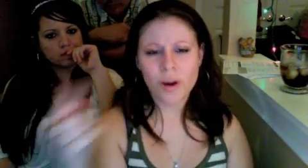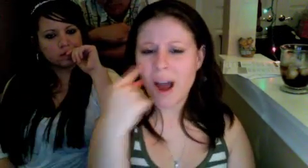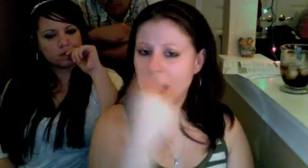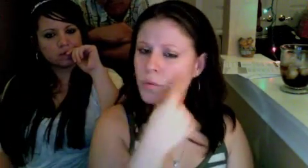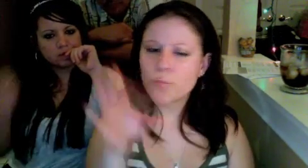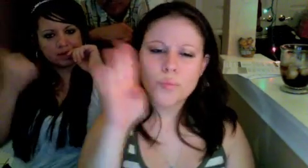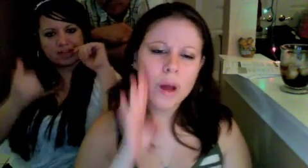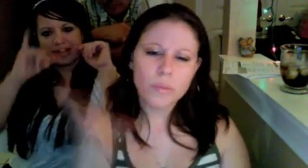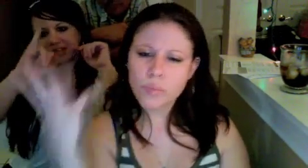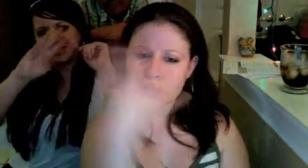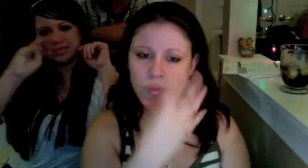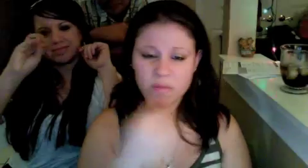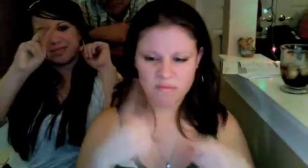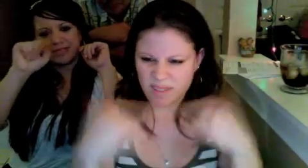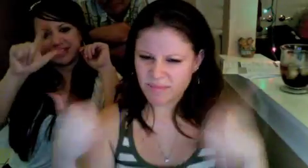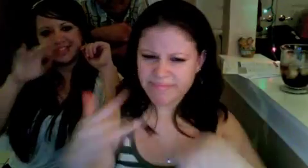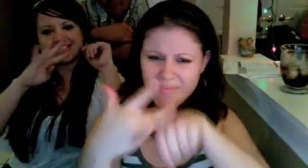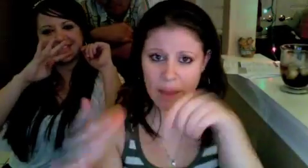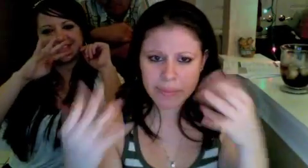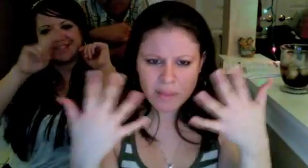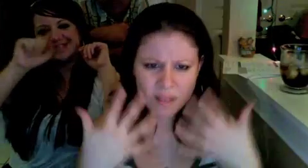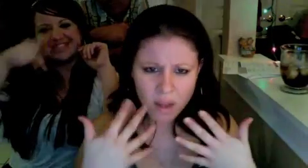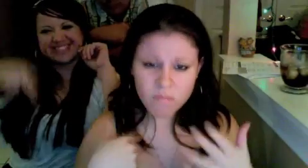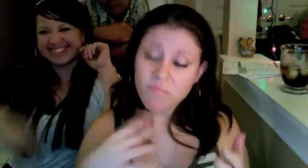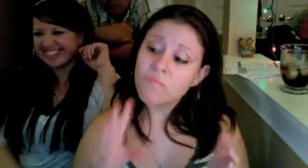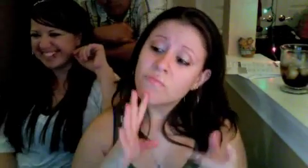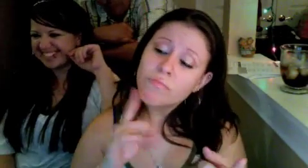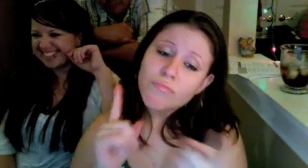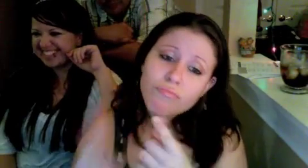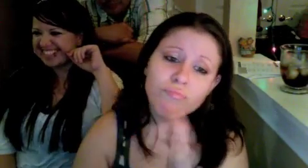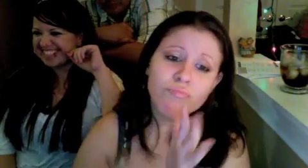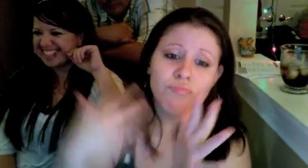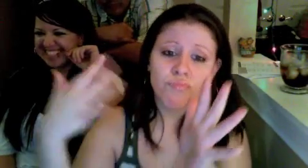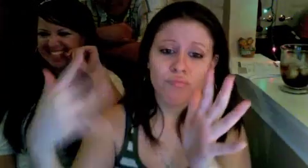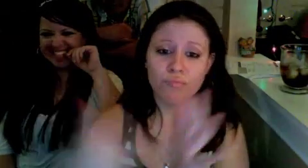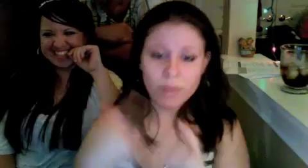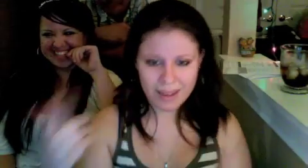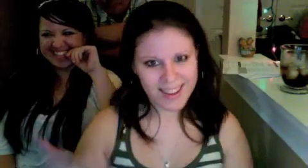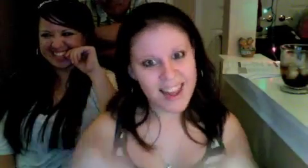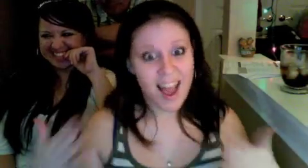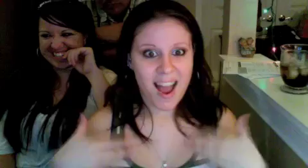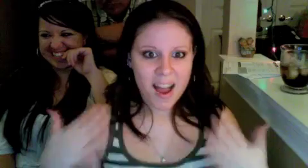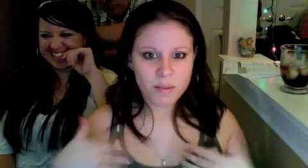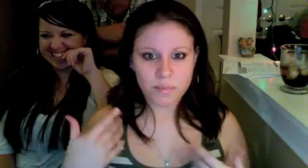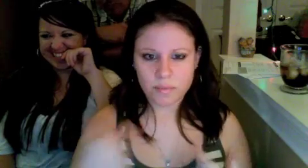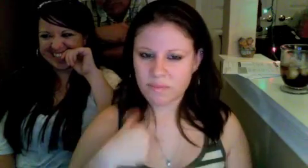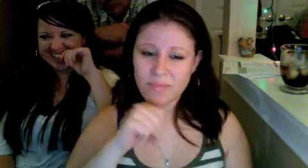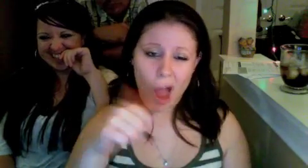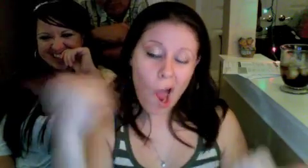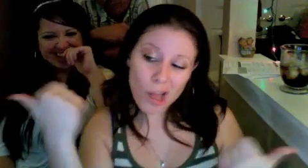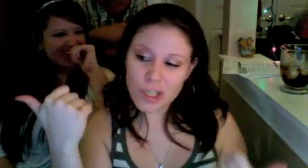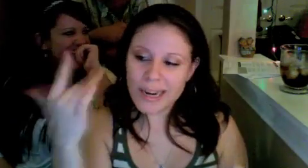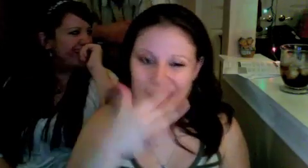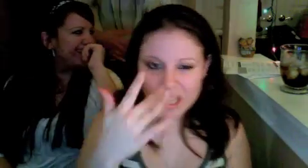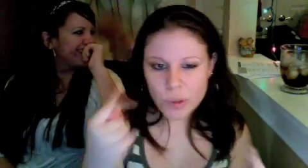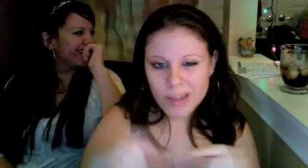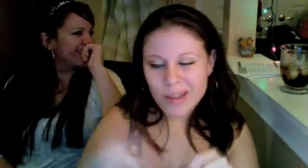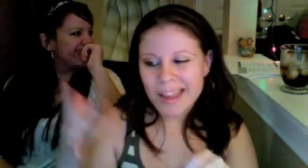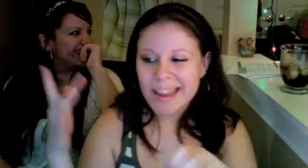Brown and beautiful, yet empty and sad. I used to talk to her occasionally, and she was glad that I wasn't just another nigga trying to get